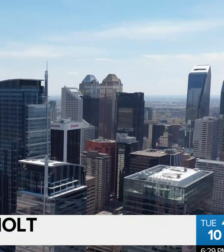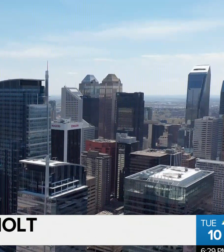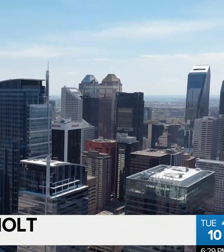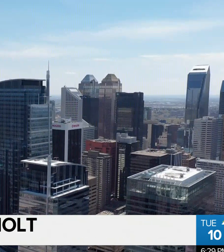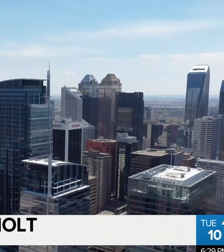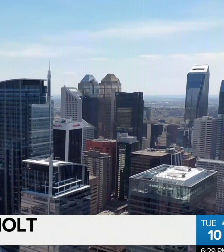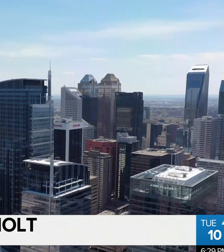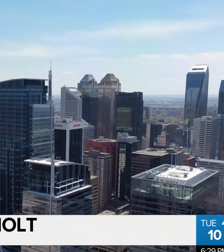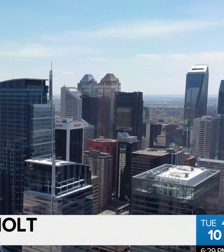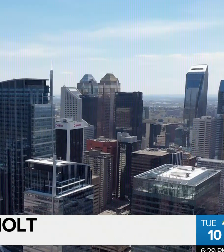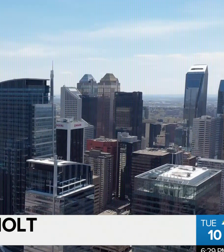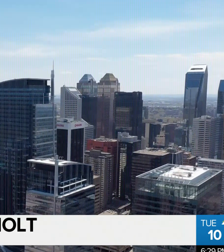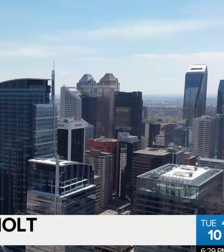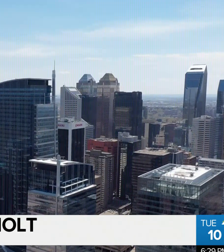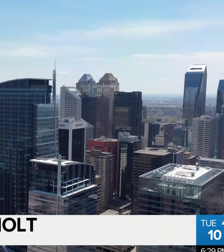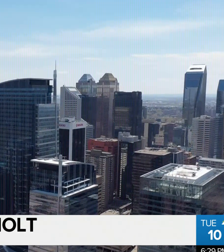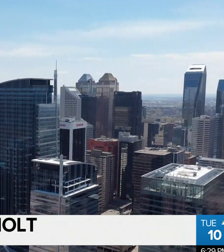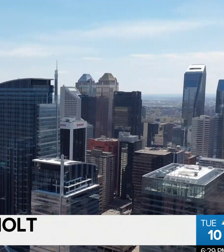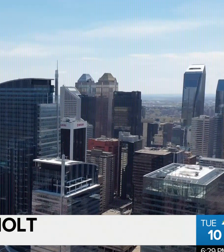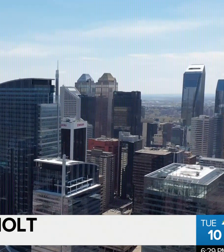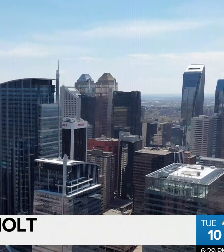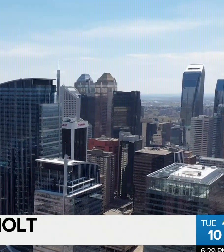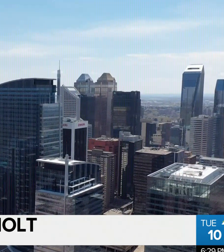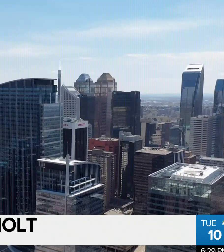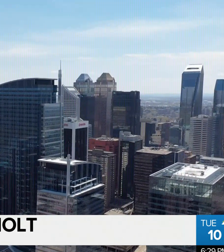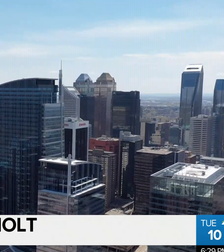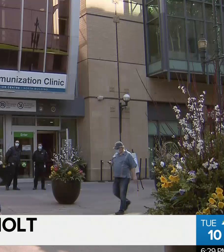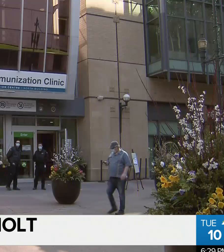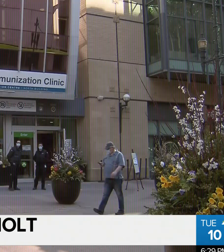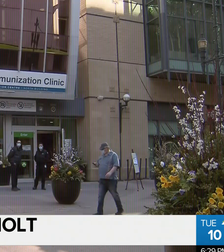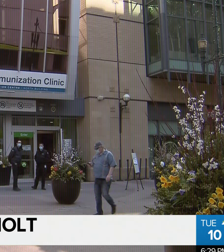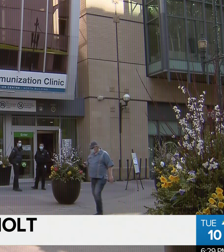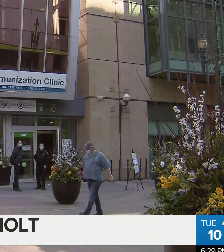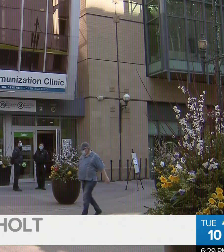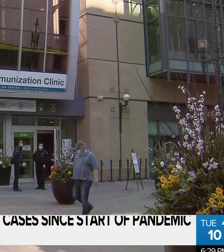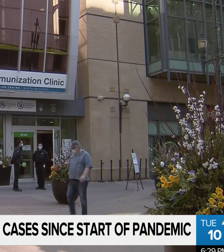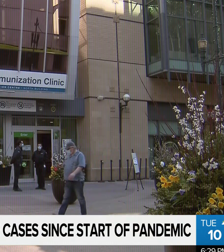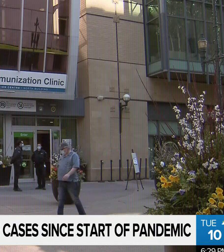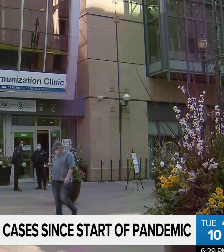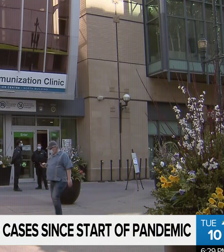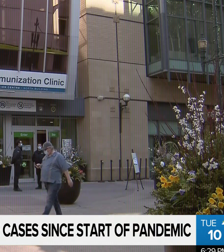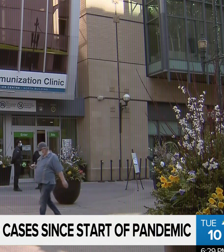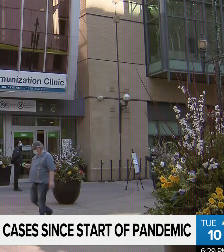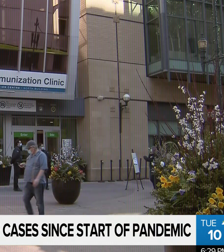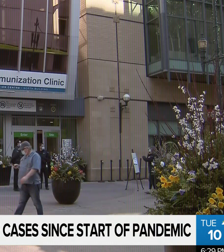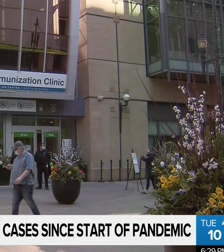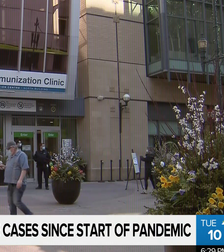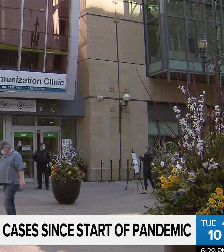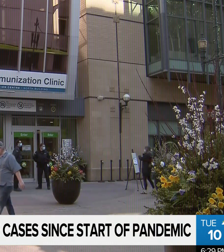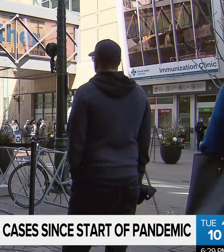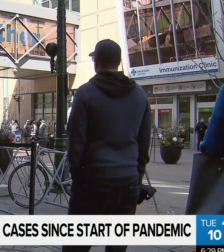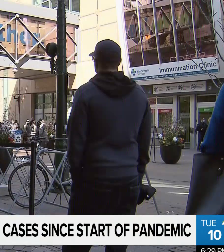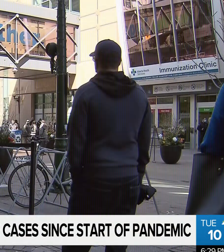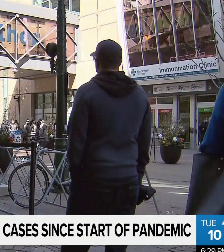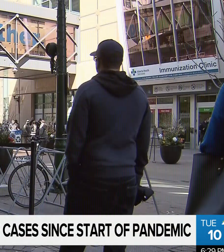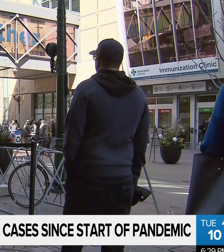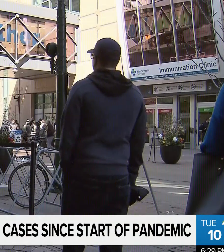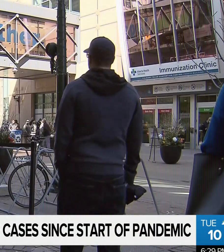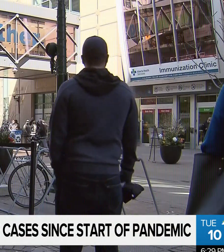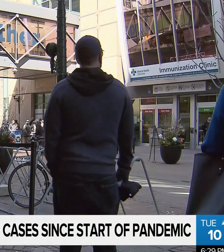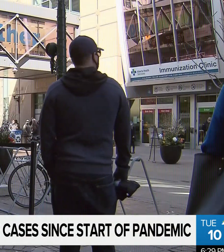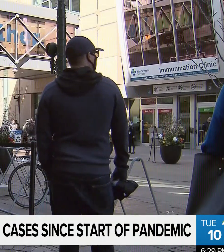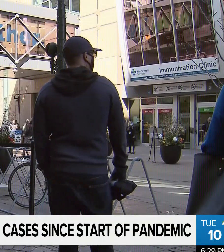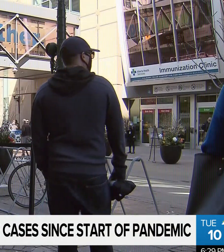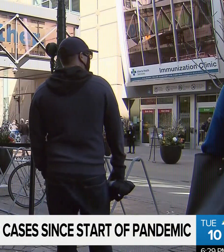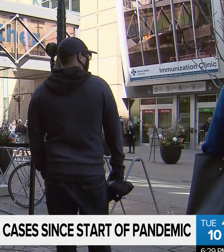high of vaccinations, a sobering stat from Alberta's top doctor that shows that while vaccines remain a part of the plan to get us through this